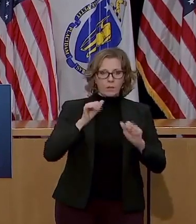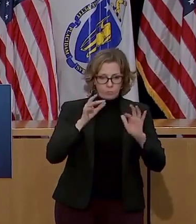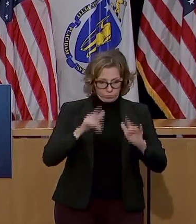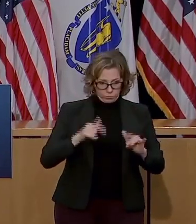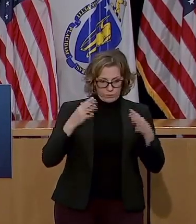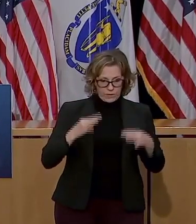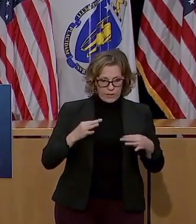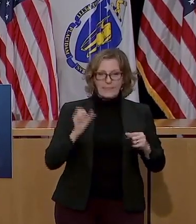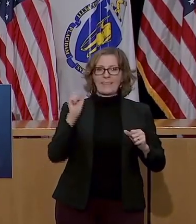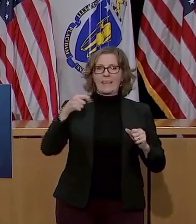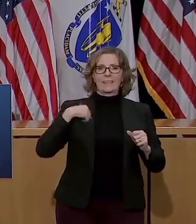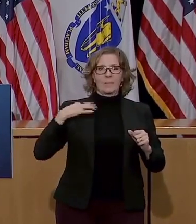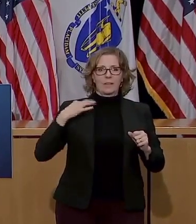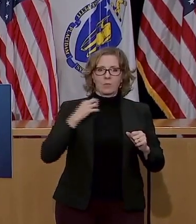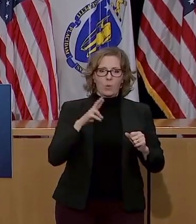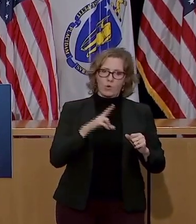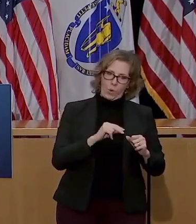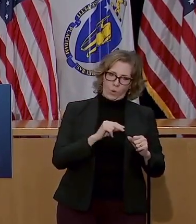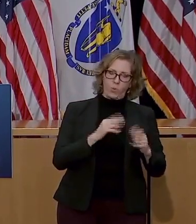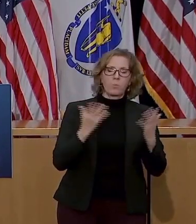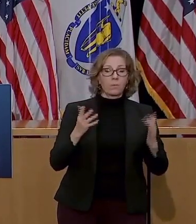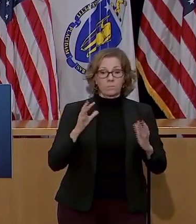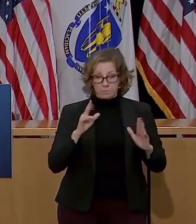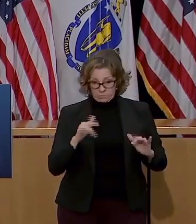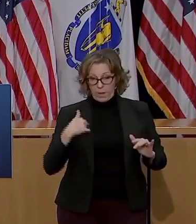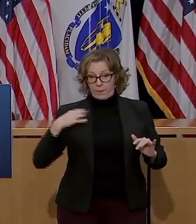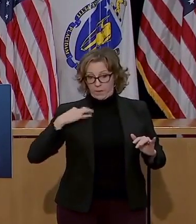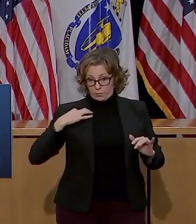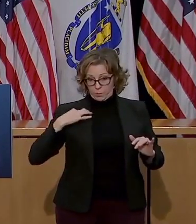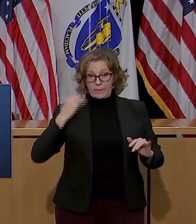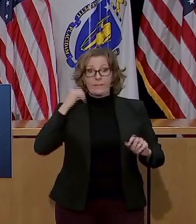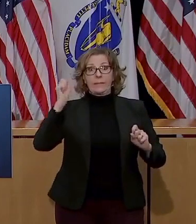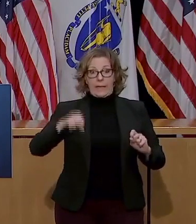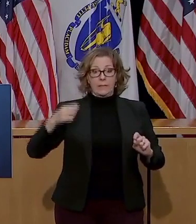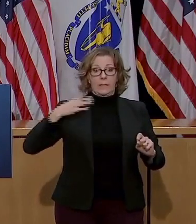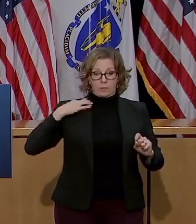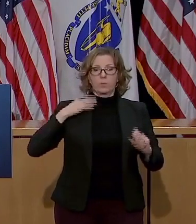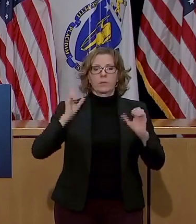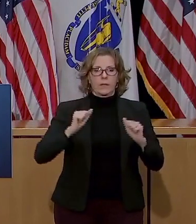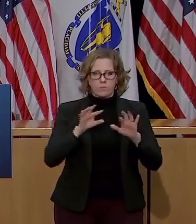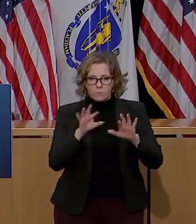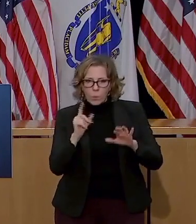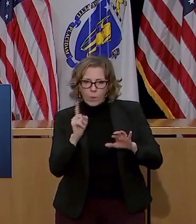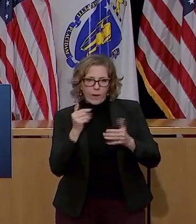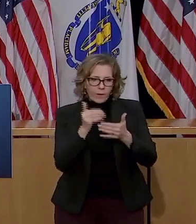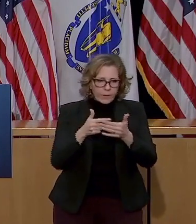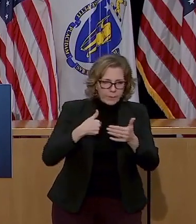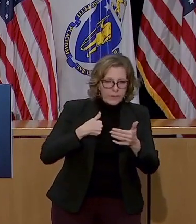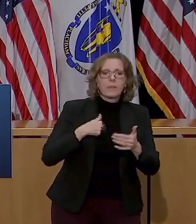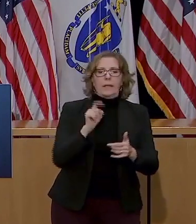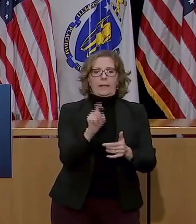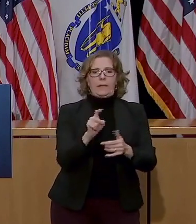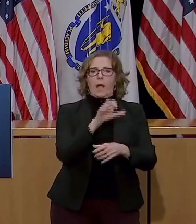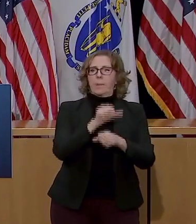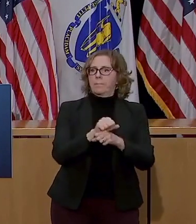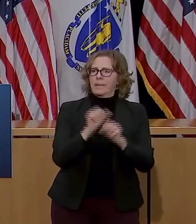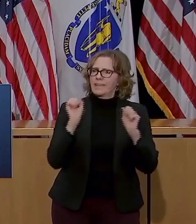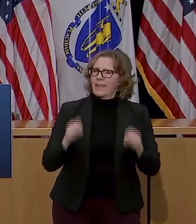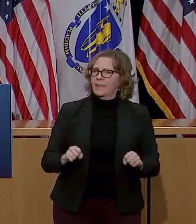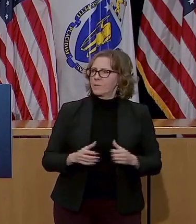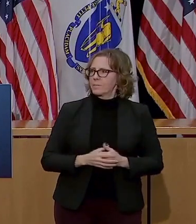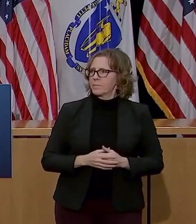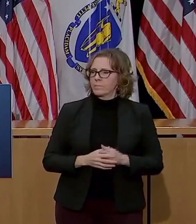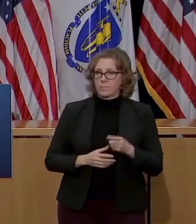find a location that's providing vaccinations that's convenient to you, click on it, make an appointment. No plans